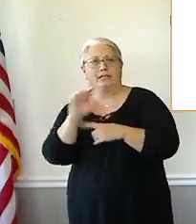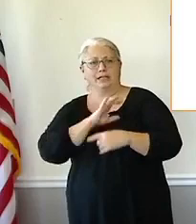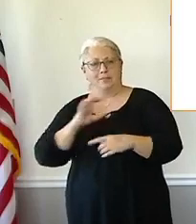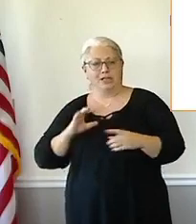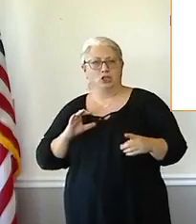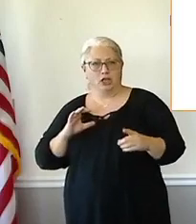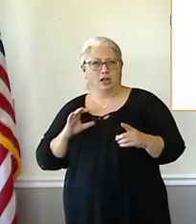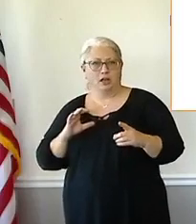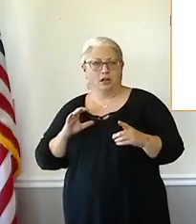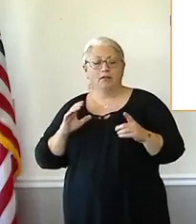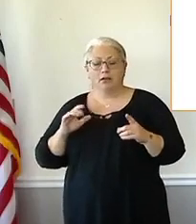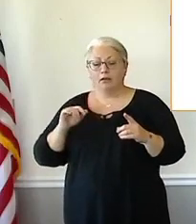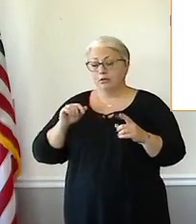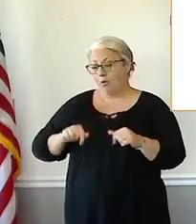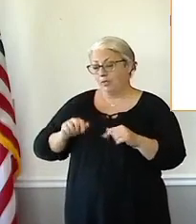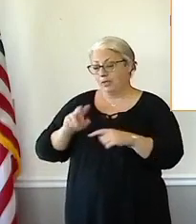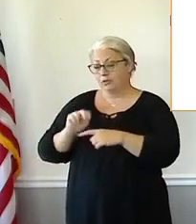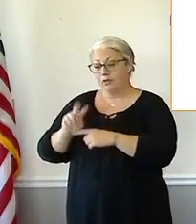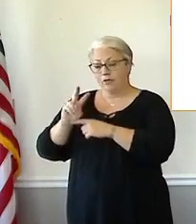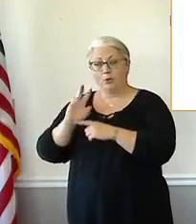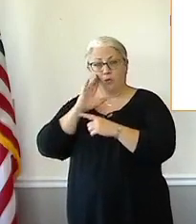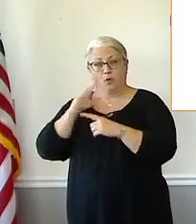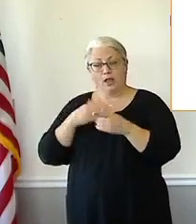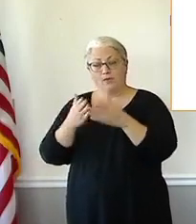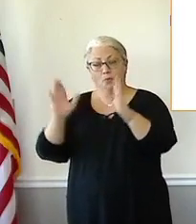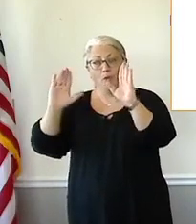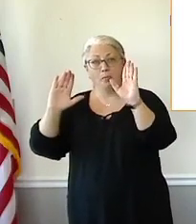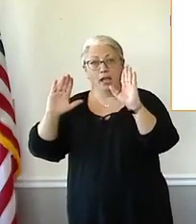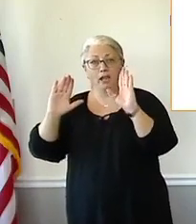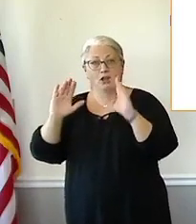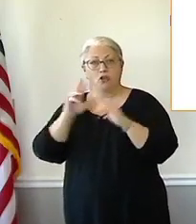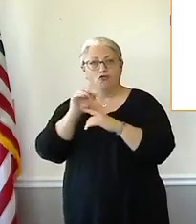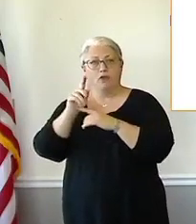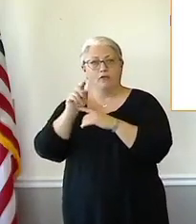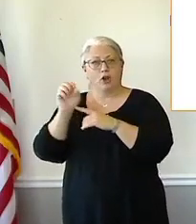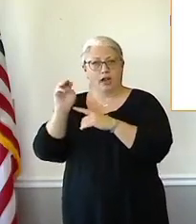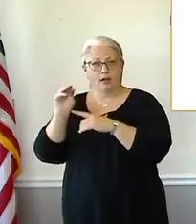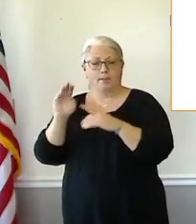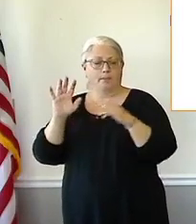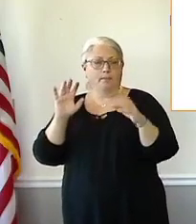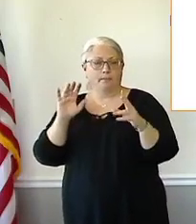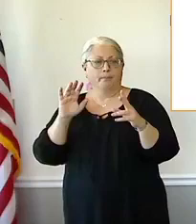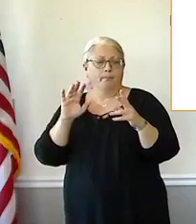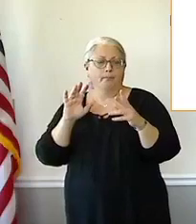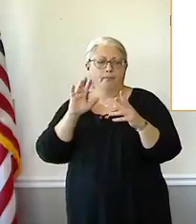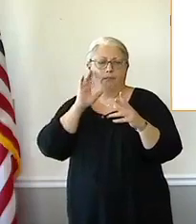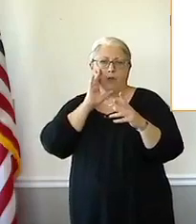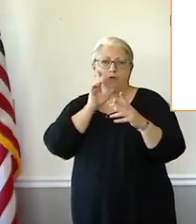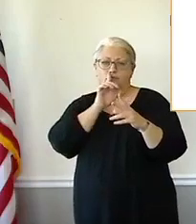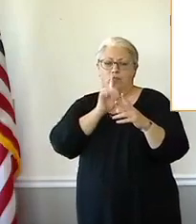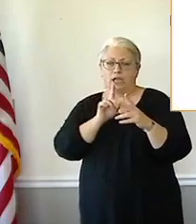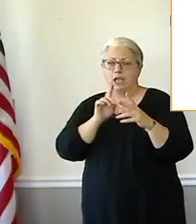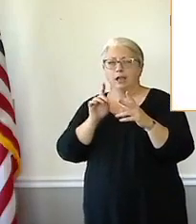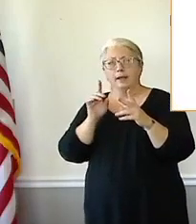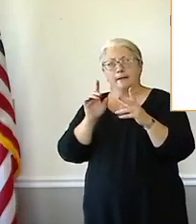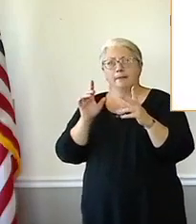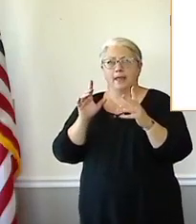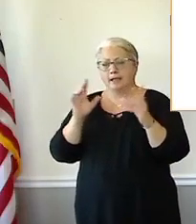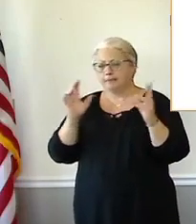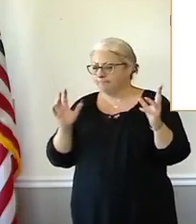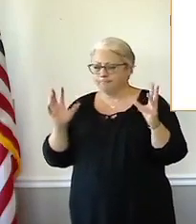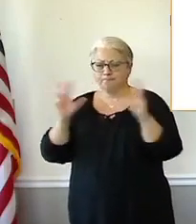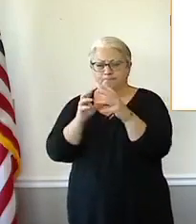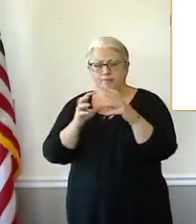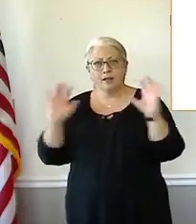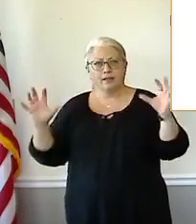November is a public referendum that would change the way the county legislature draws legislative districts. Every 10 years,